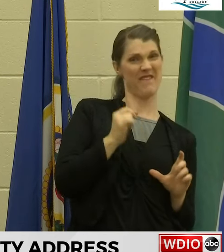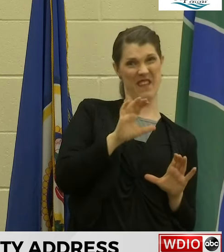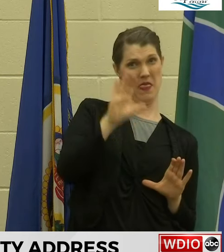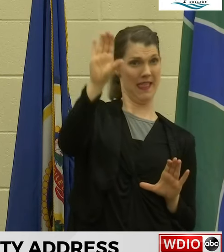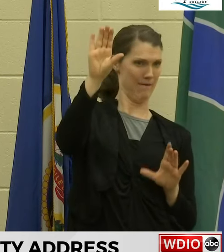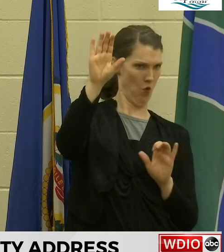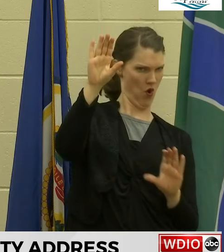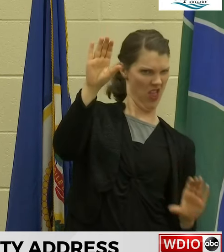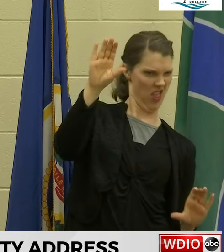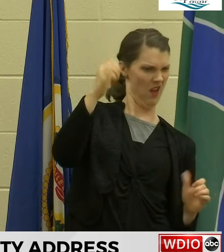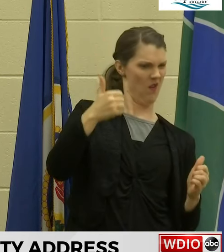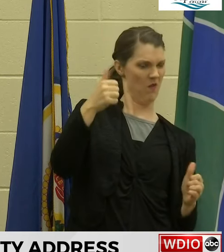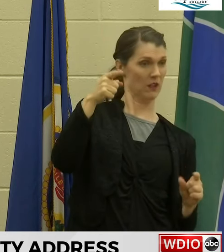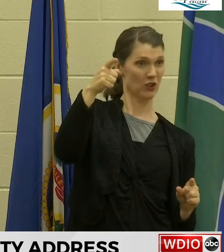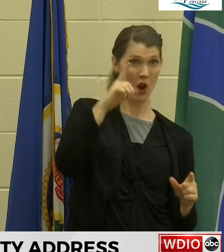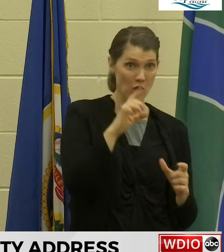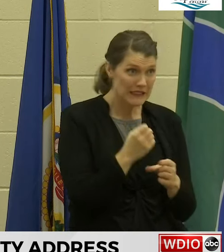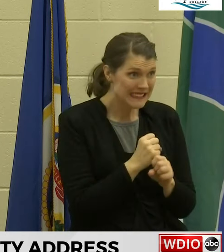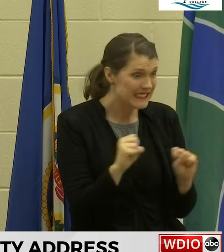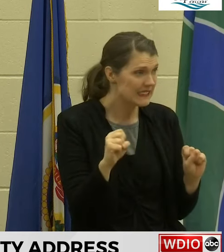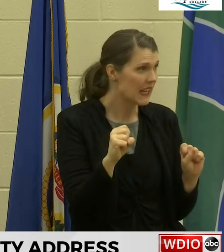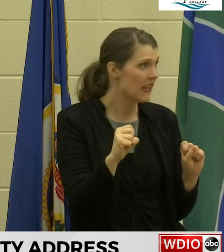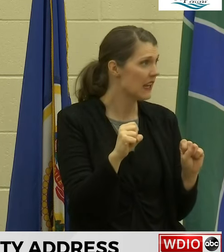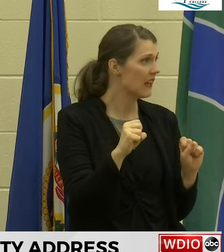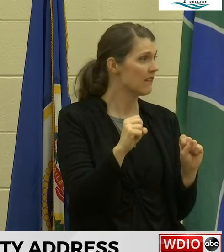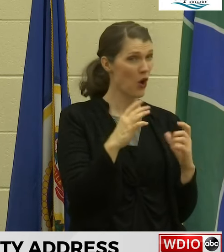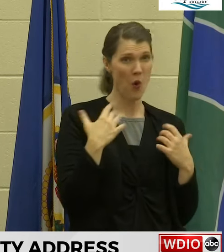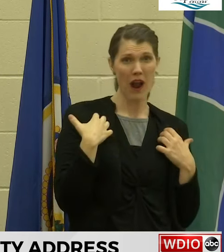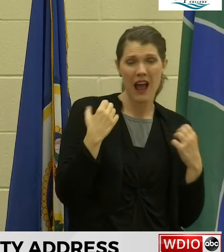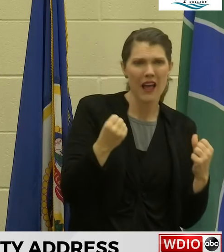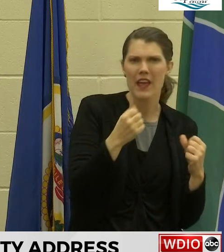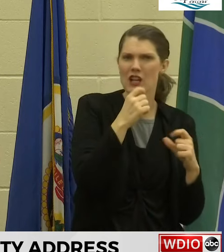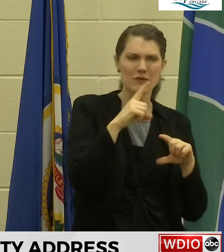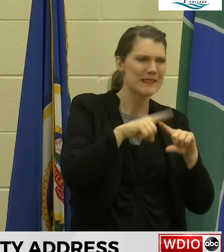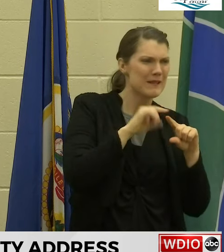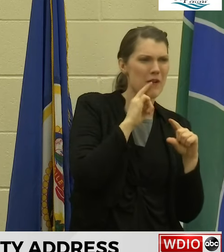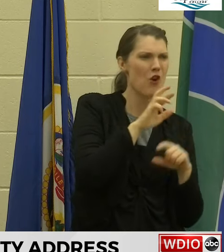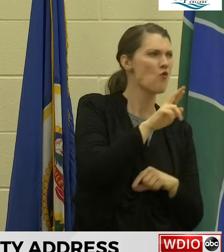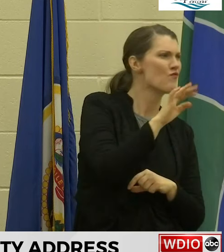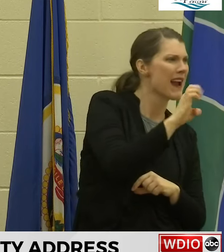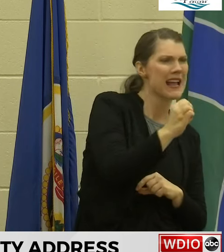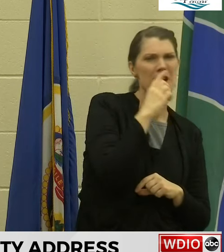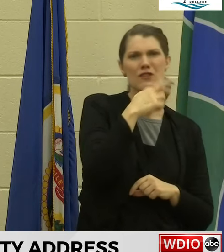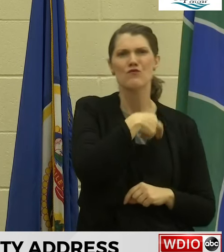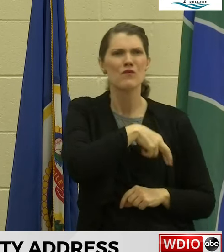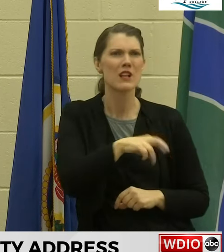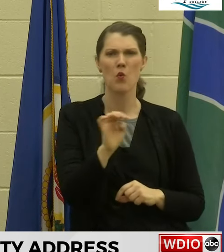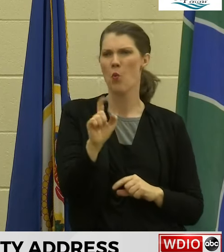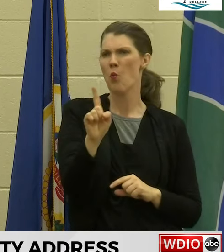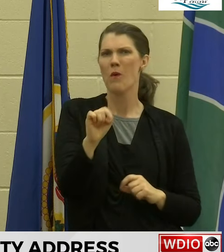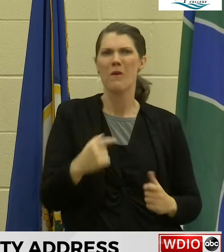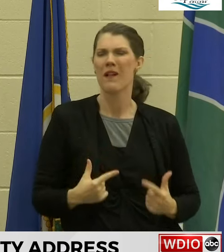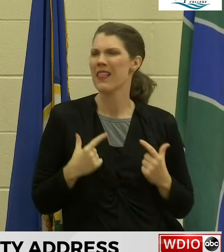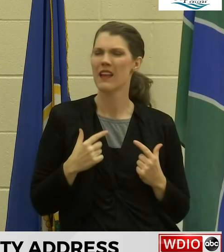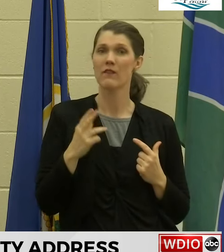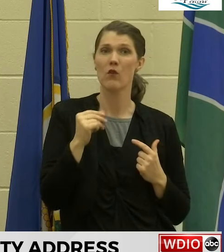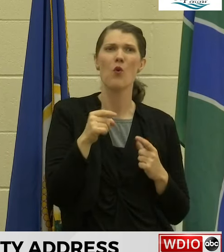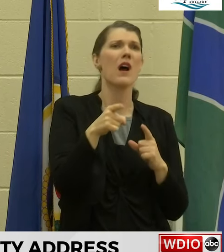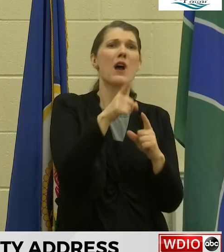should not be determined by where you live or by your race or by your religion. It